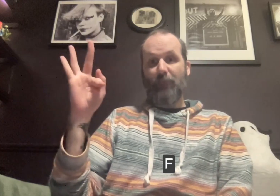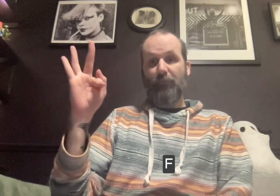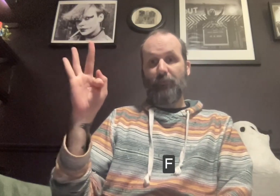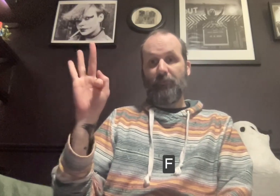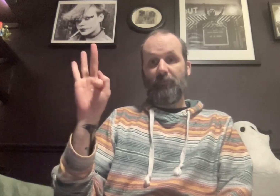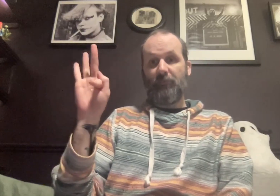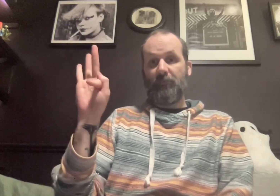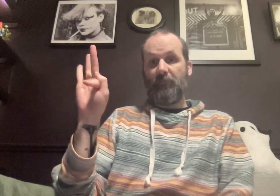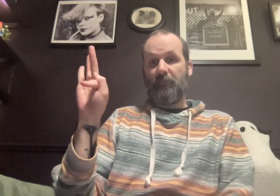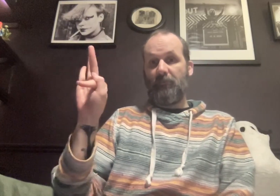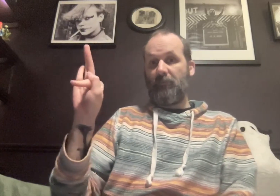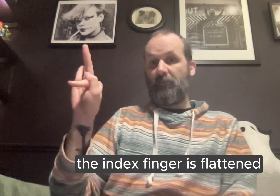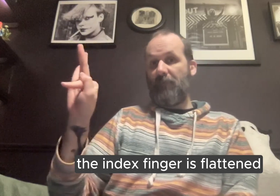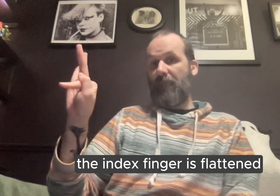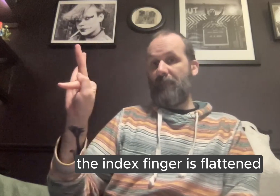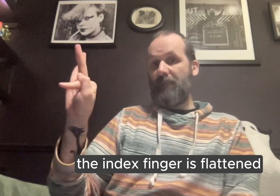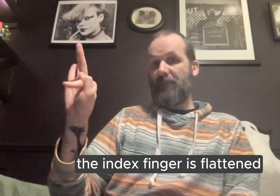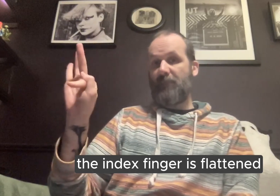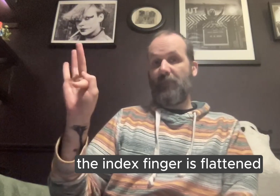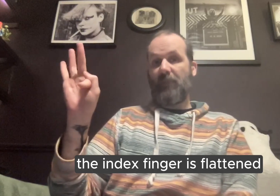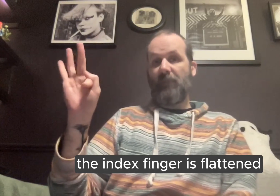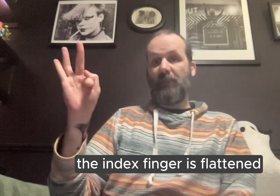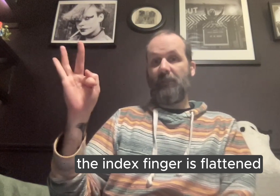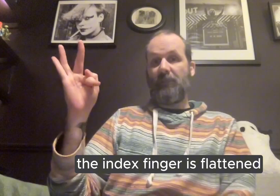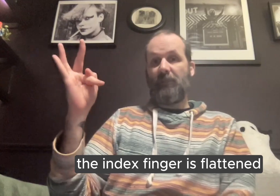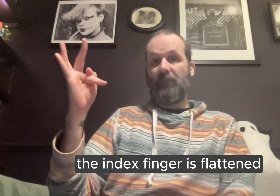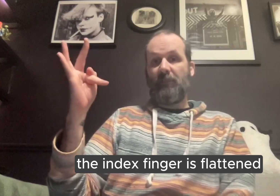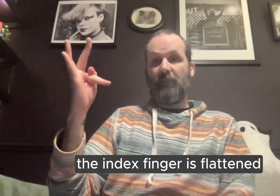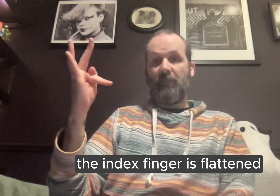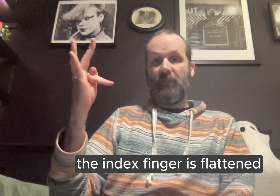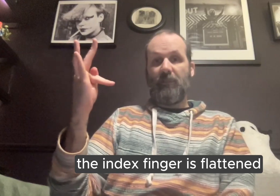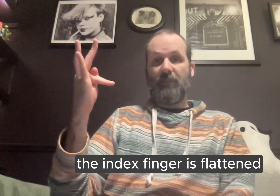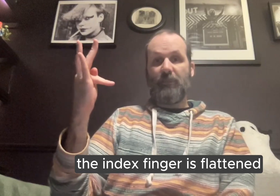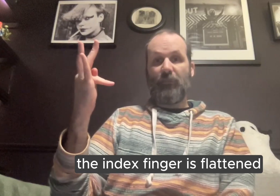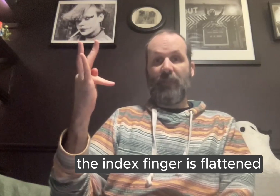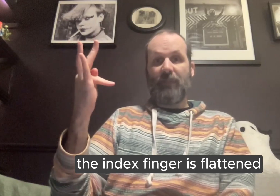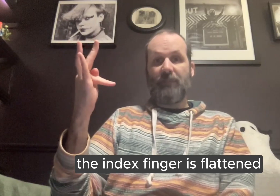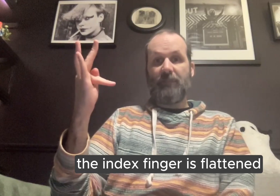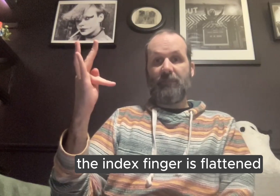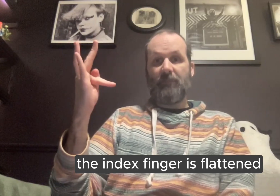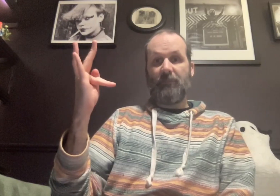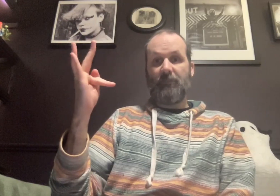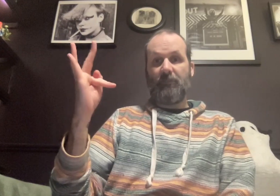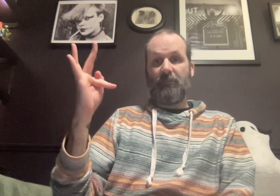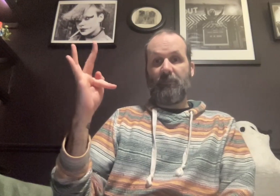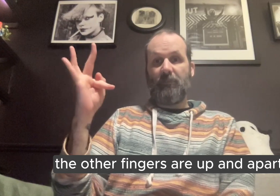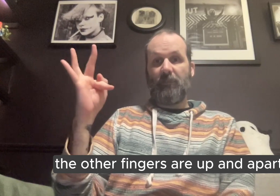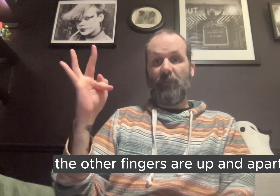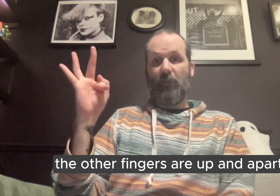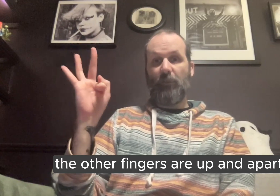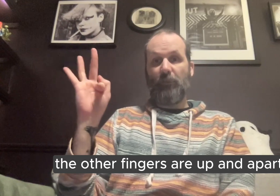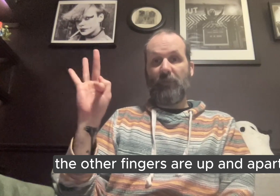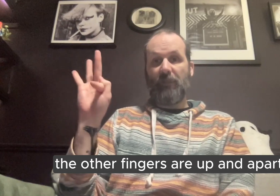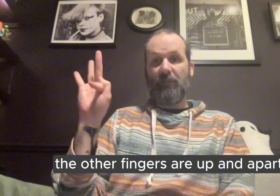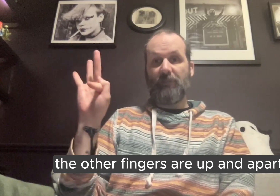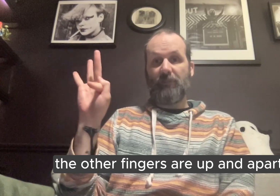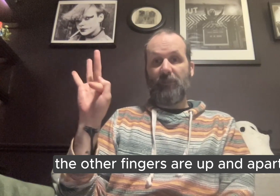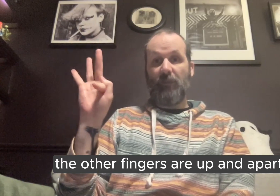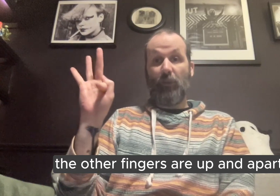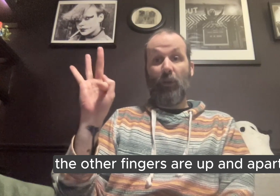F. The index finger is flattened. The other fingers are